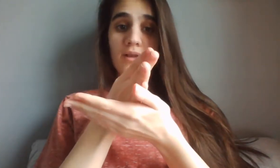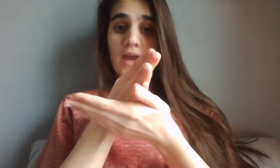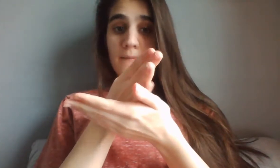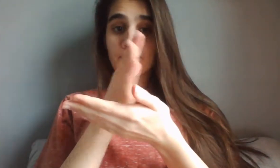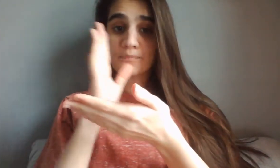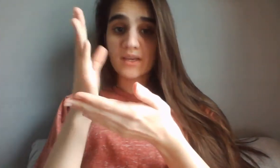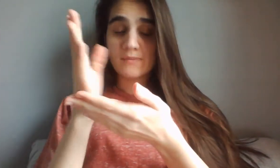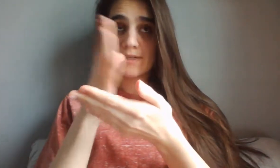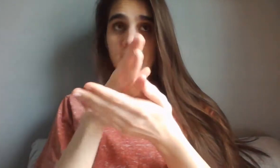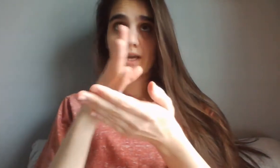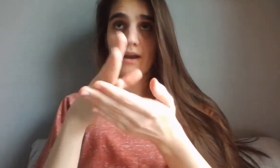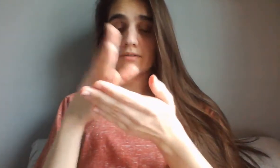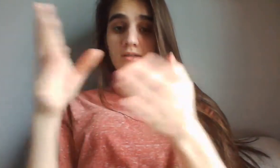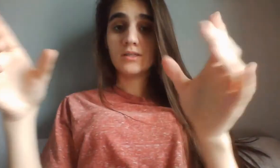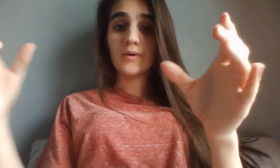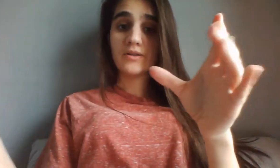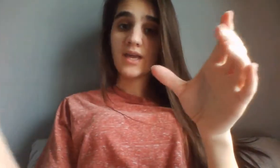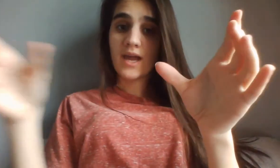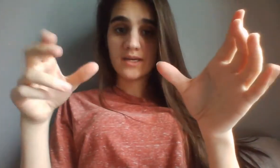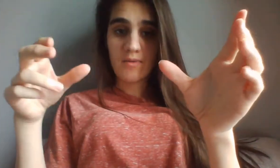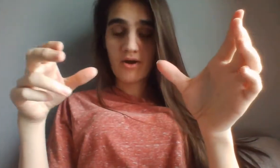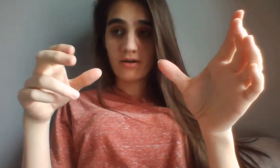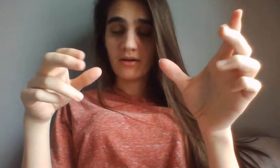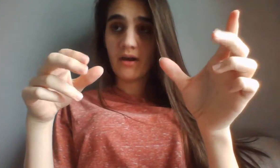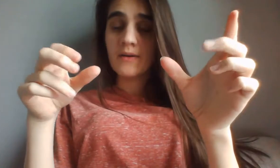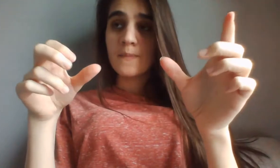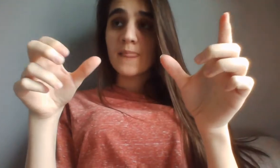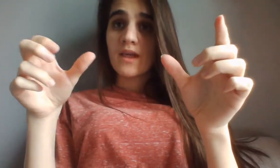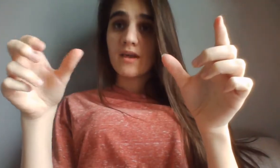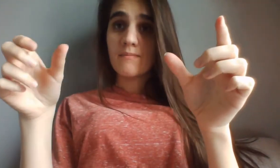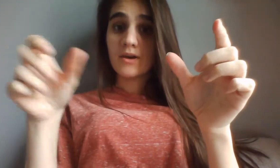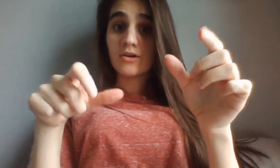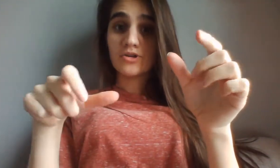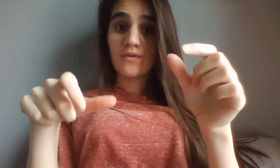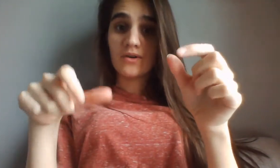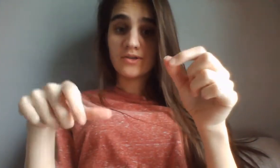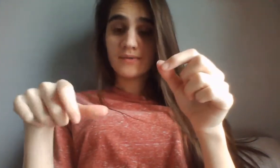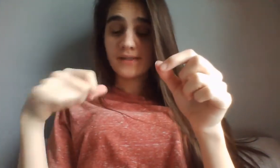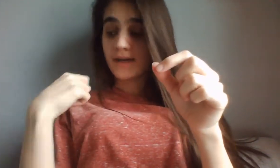play, especially in Carol's scenes, because they end a bit earlier because of her suicide.